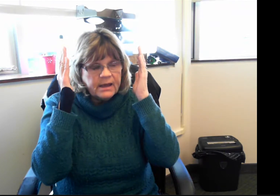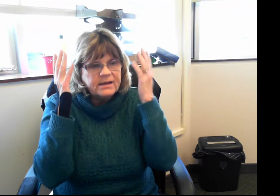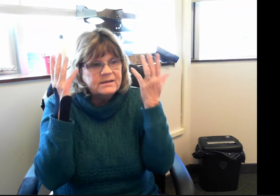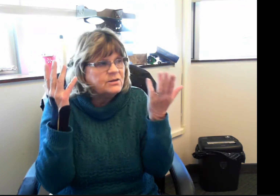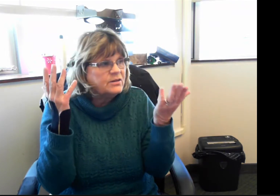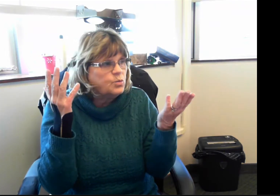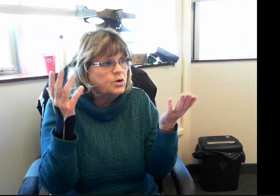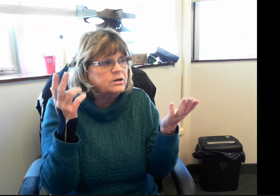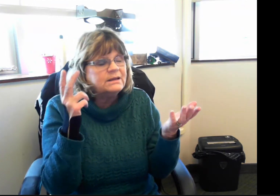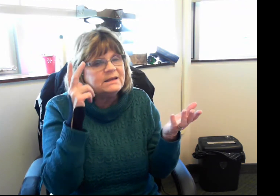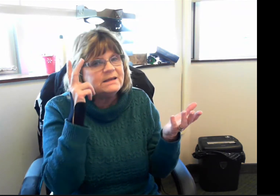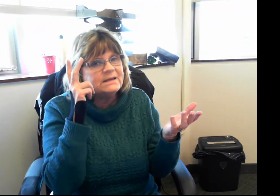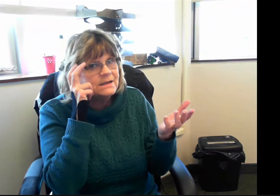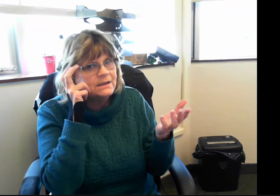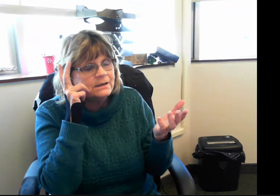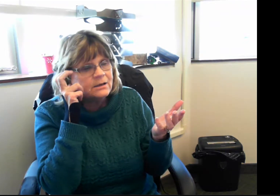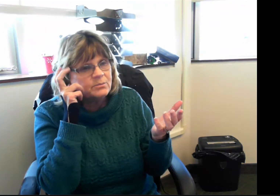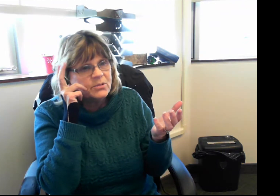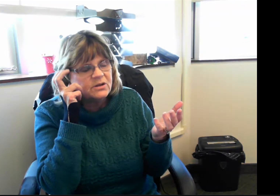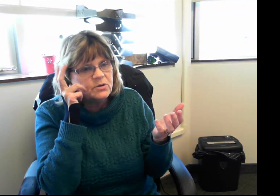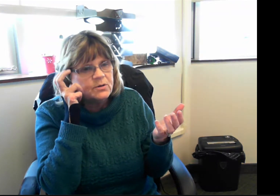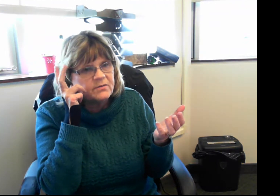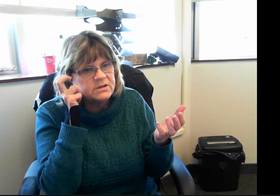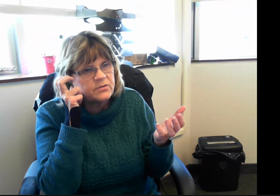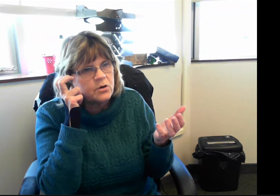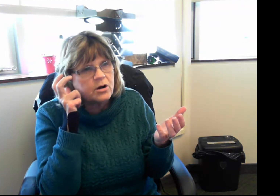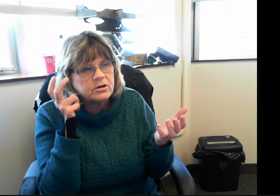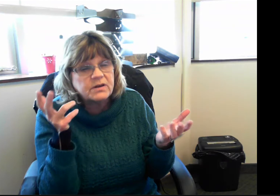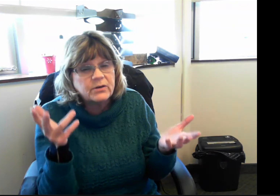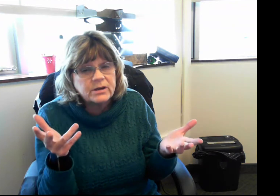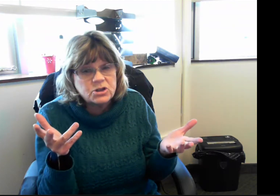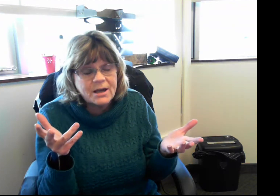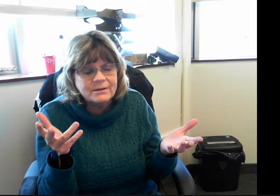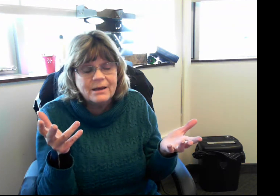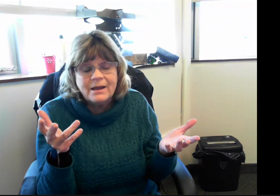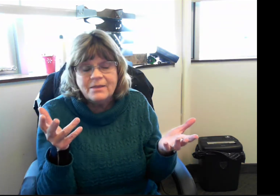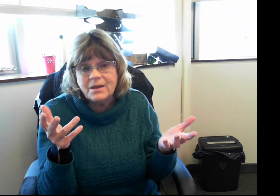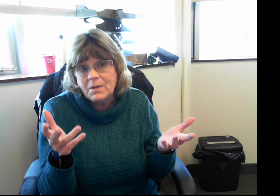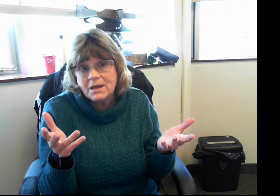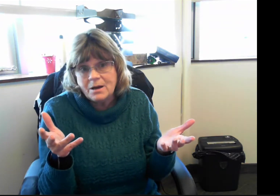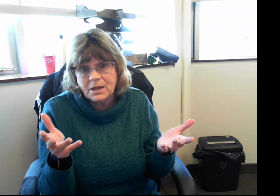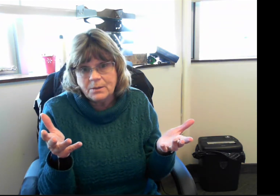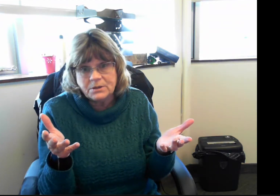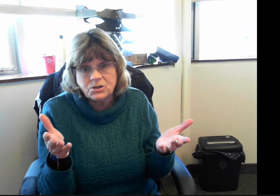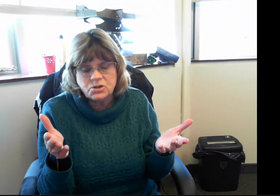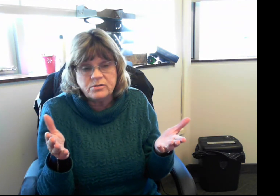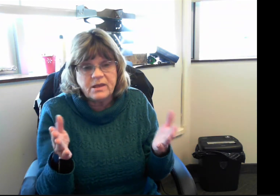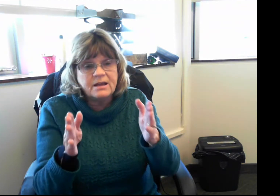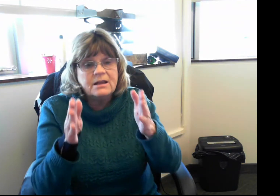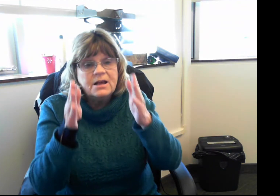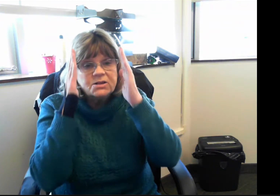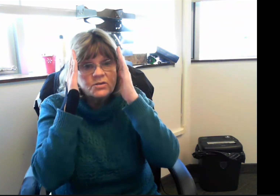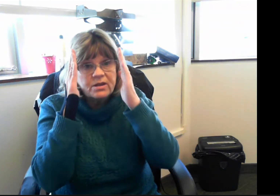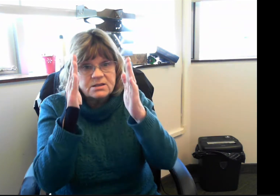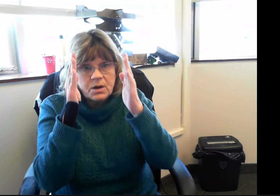Okay, the word listen, but if you have a deaf or hard of hearing child, they may not be able to do that. So that's why